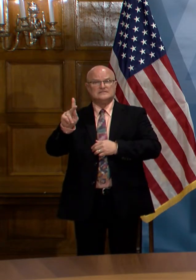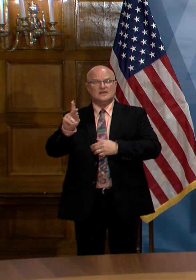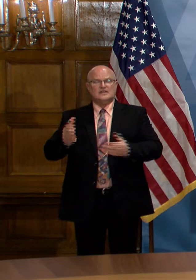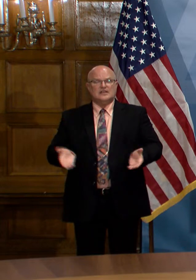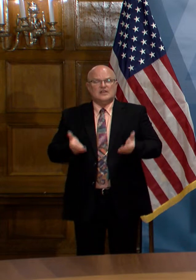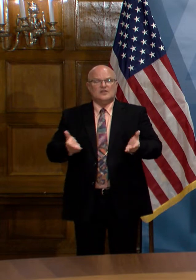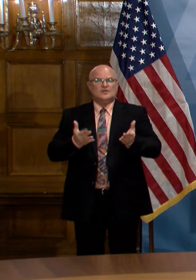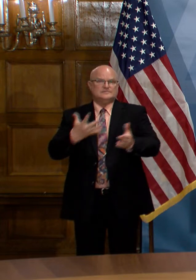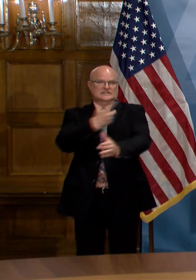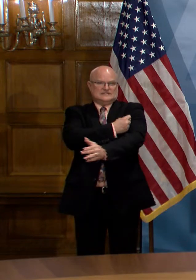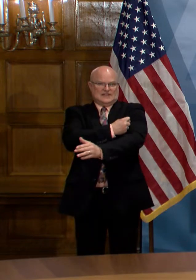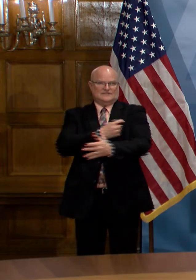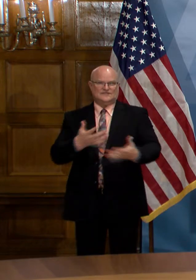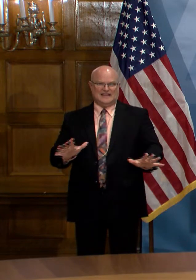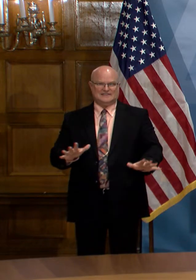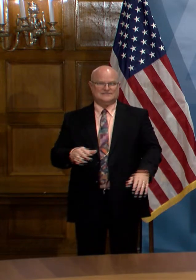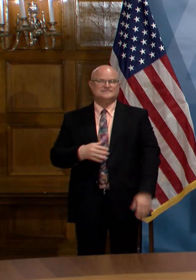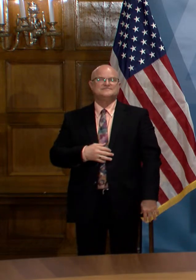take it.